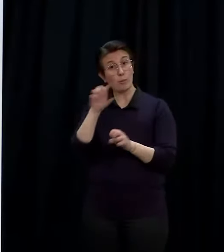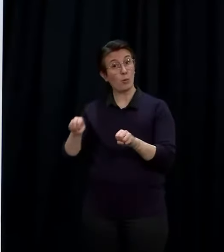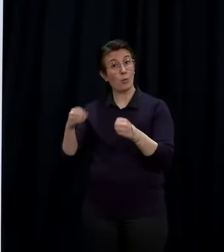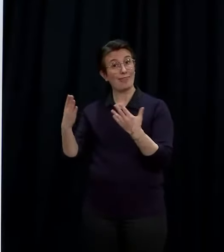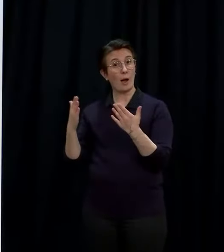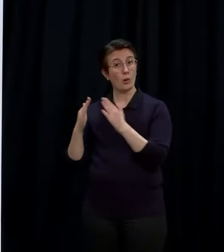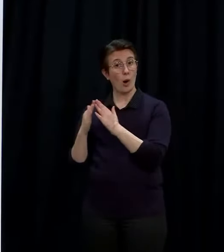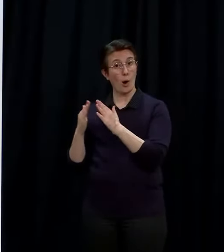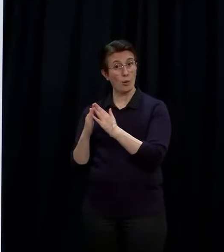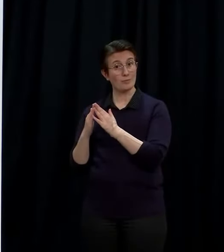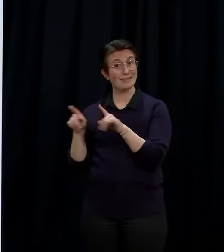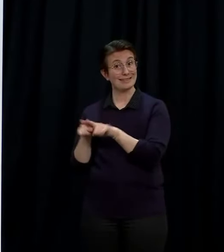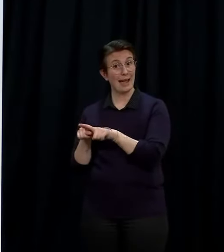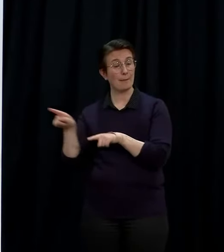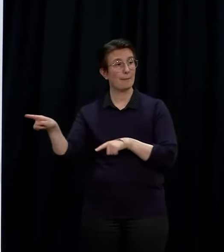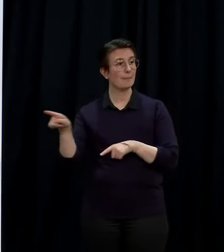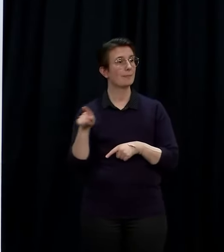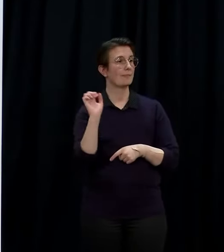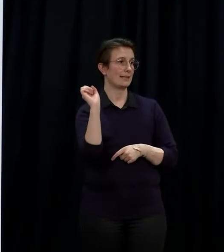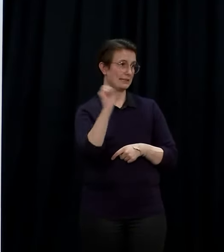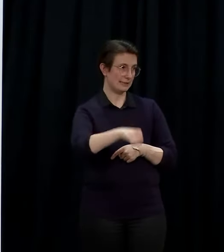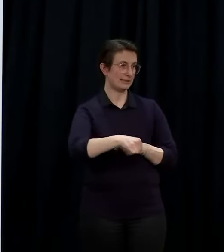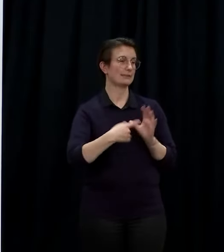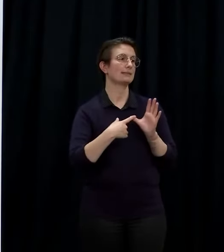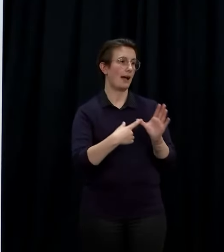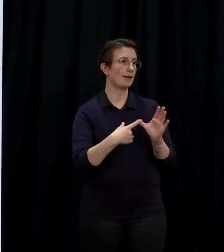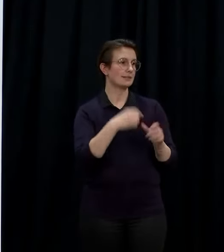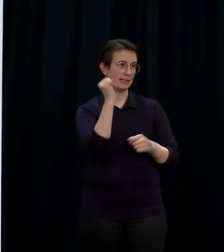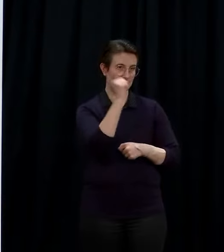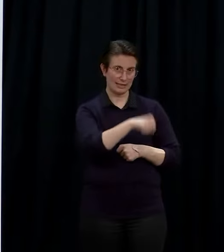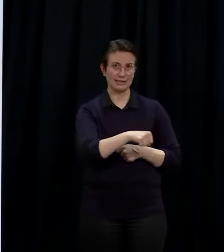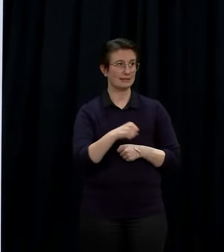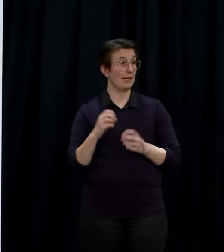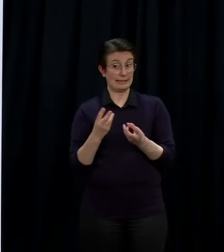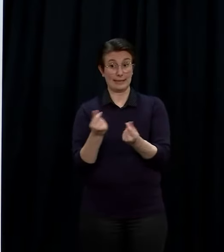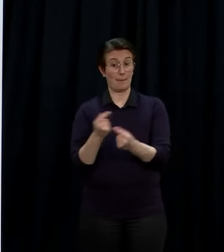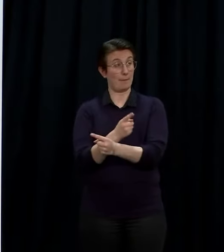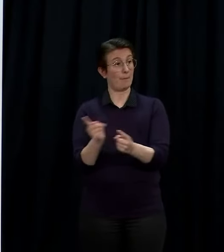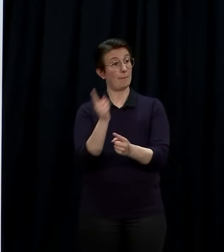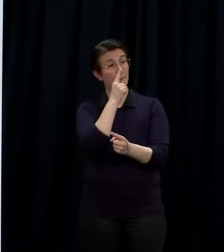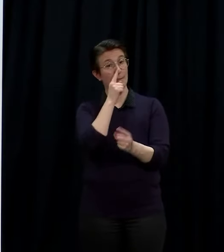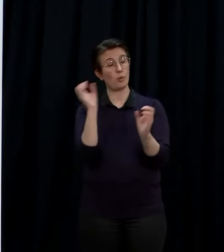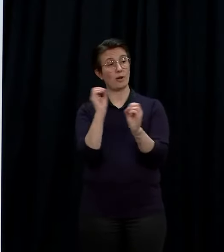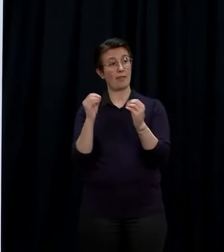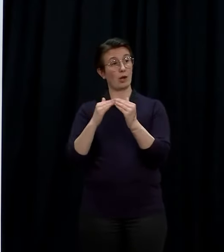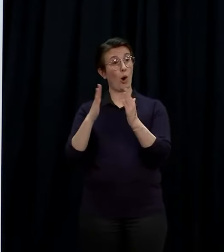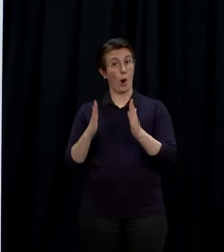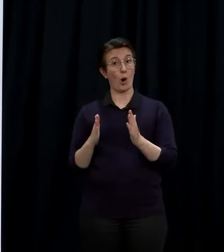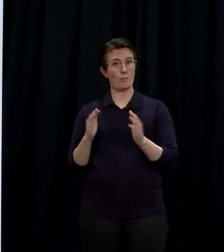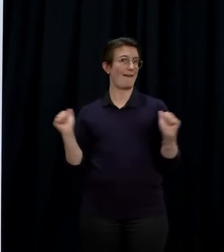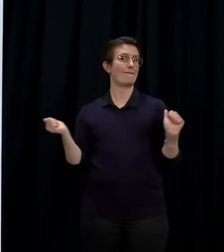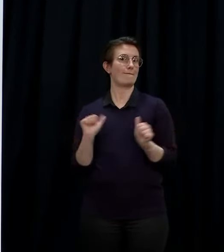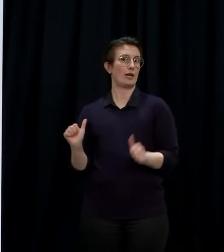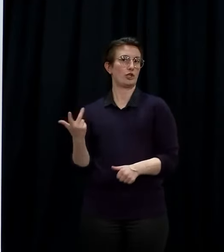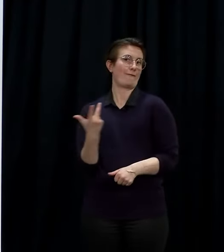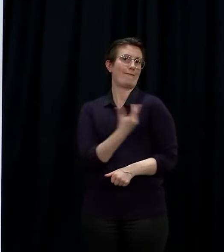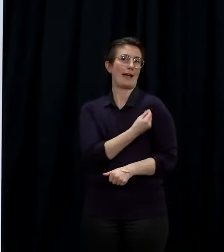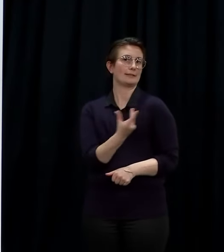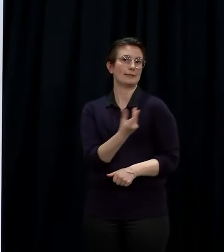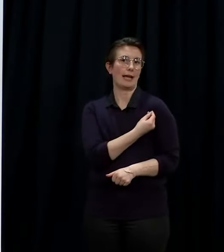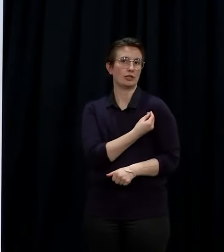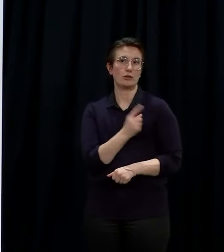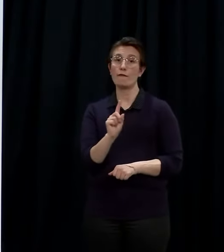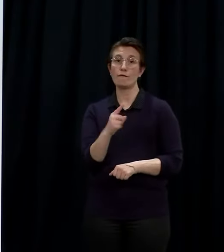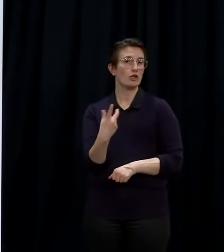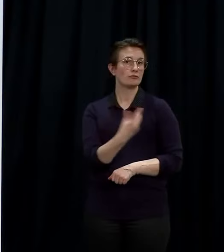yes, we had absolutely an ambition to ensure that we were reaching that vulnerable community. Because actually anywhere we identified vulnerability, they were